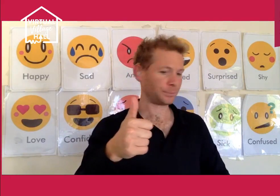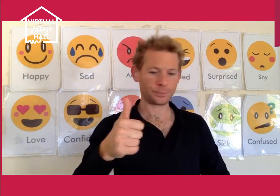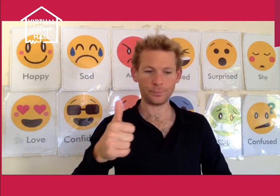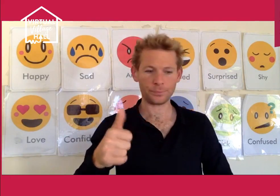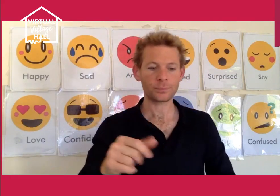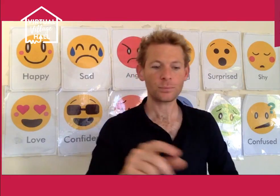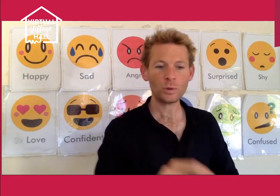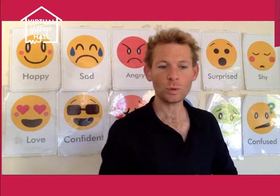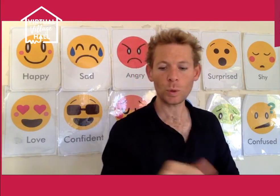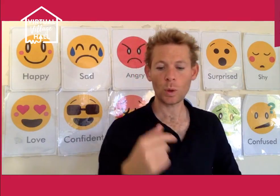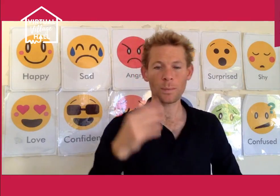answer. Now,